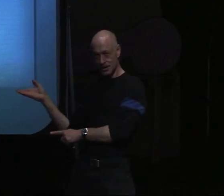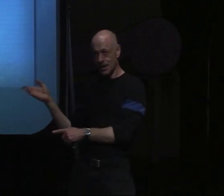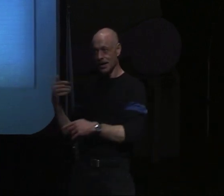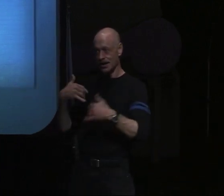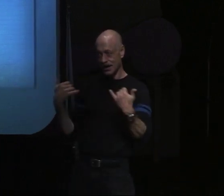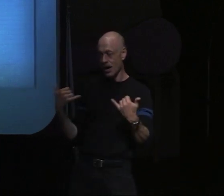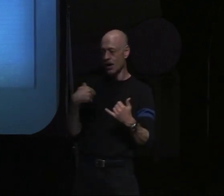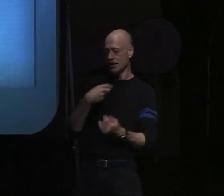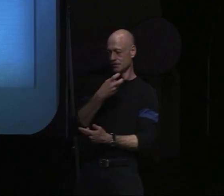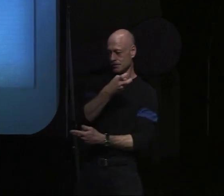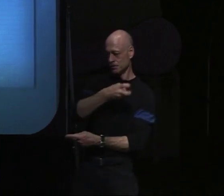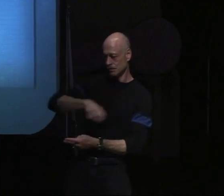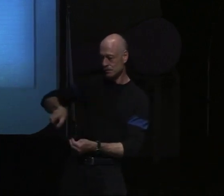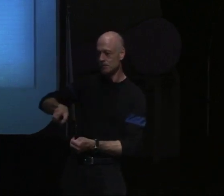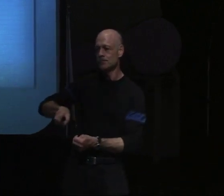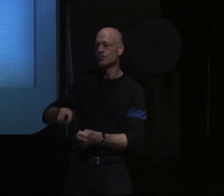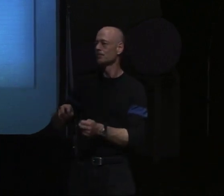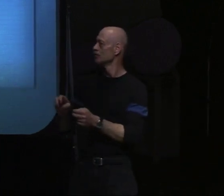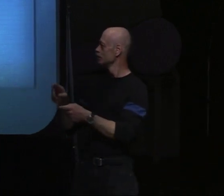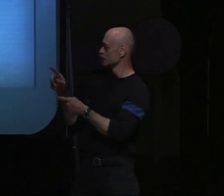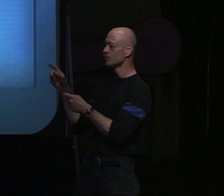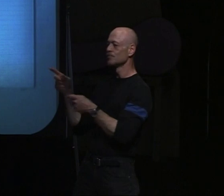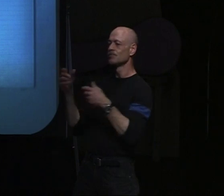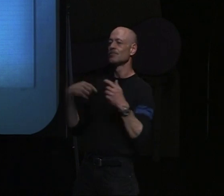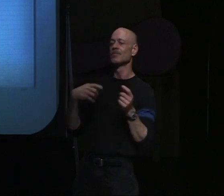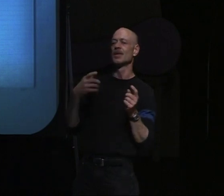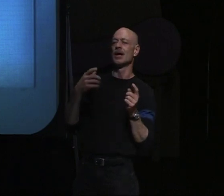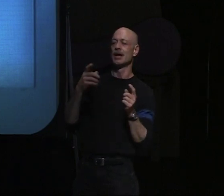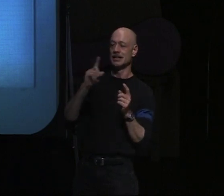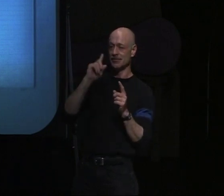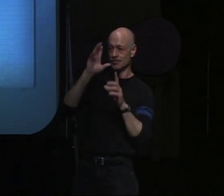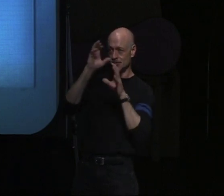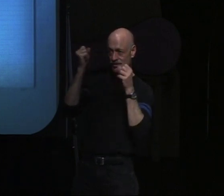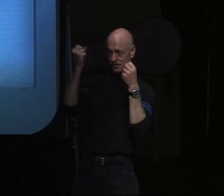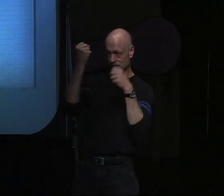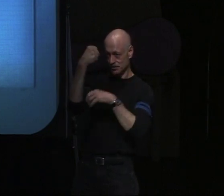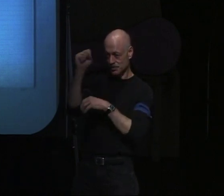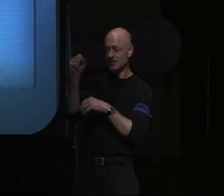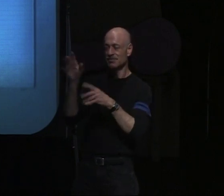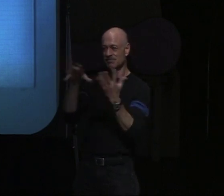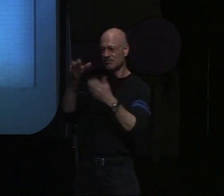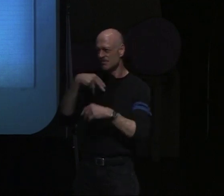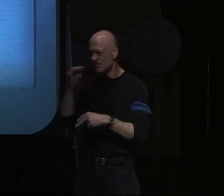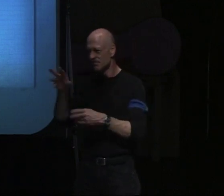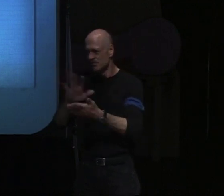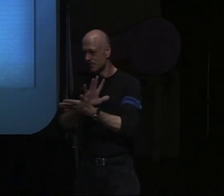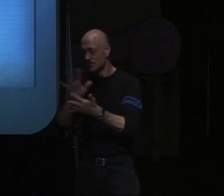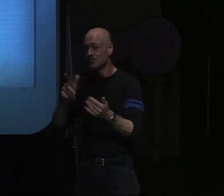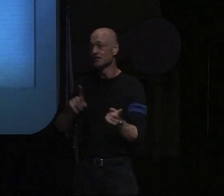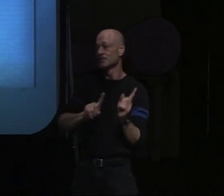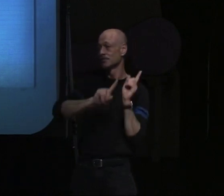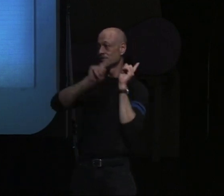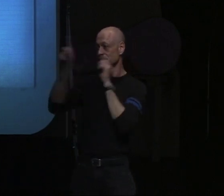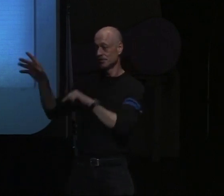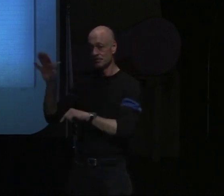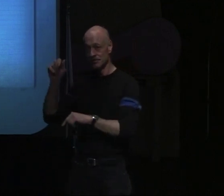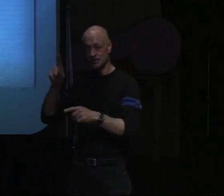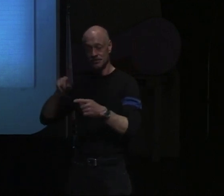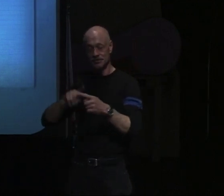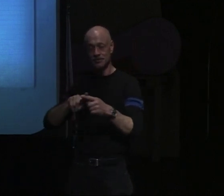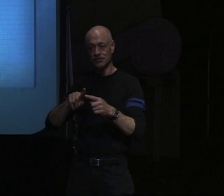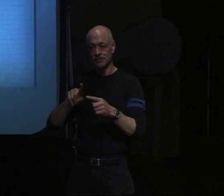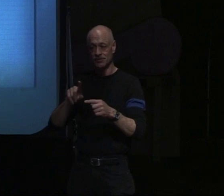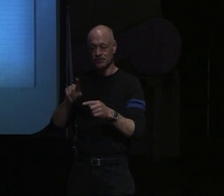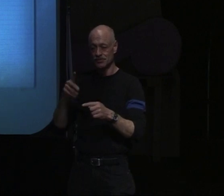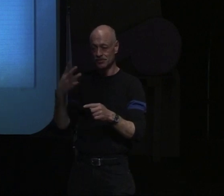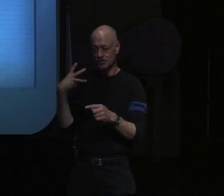of my life was the gay and lesbian influenced artwork, and the second period is the deaf influenced